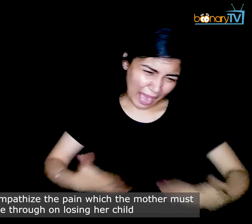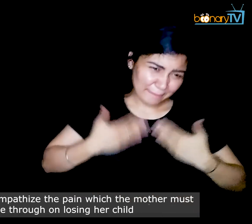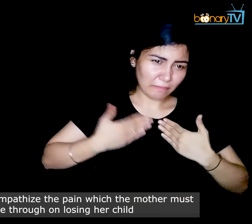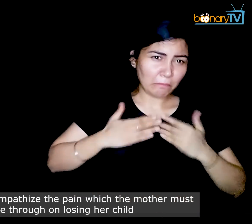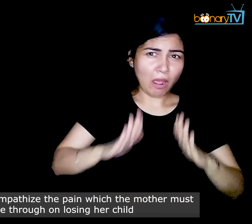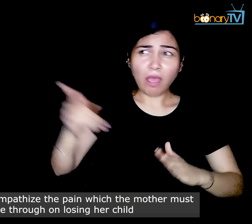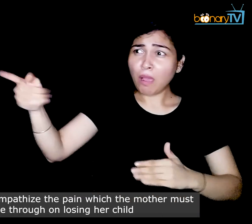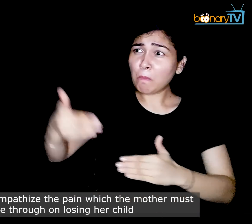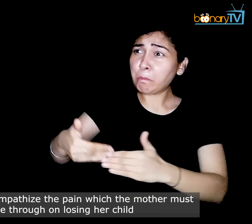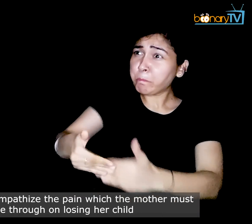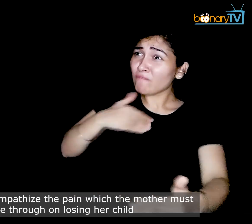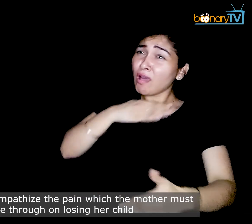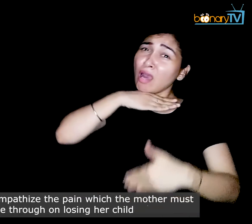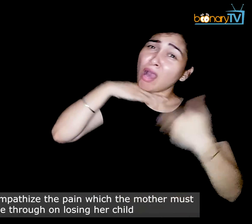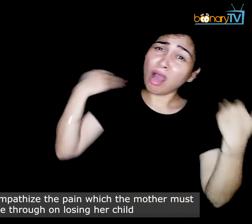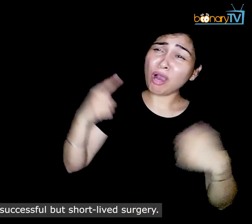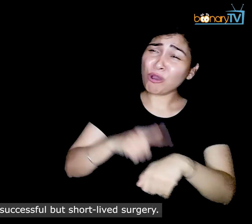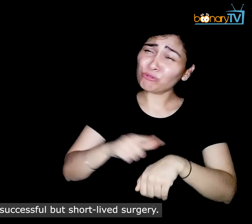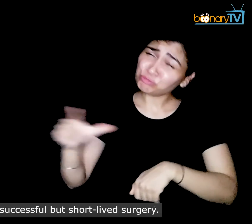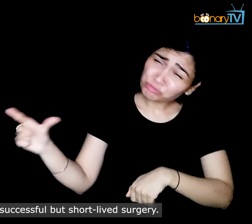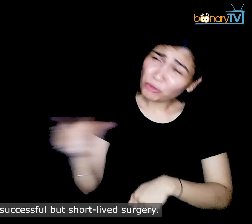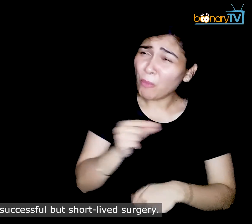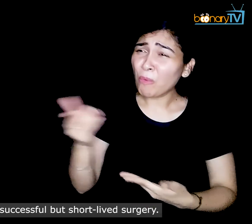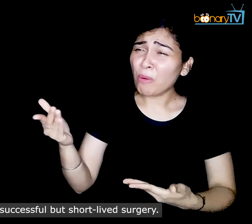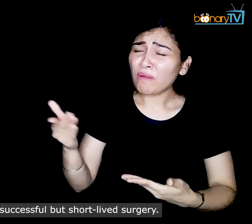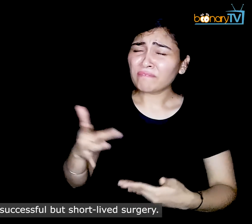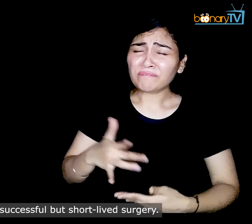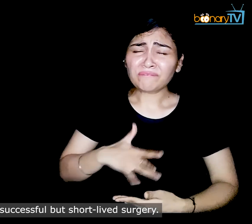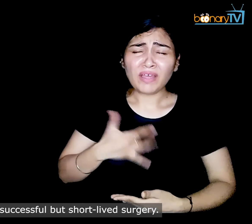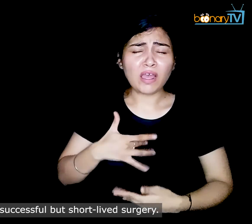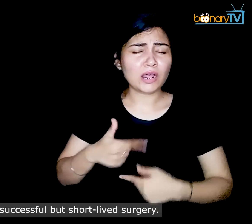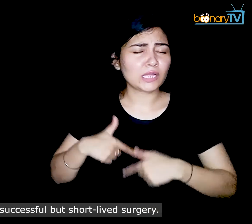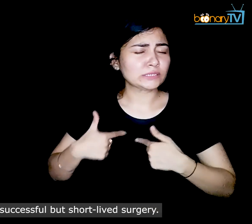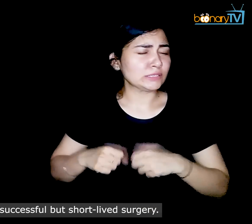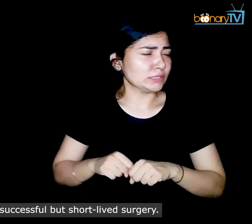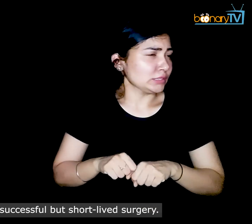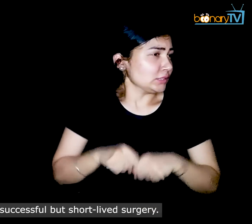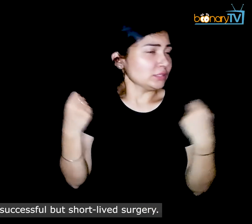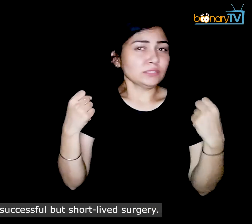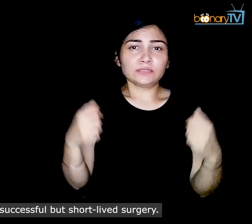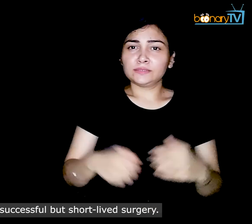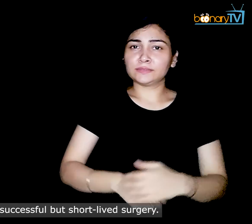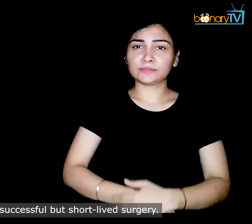through on losing her child in spite of the successful but short-lived surgery.